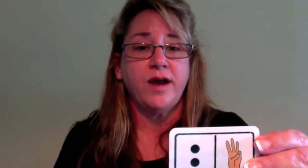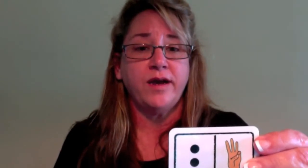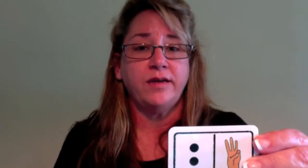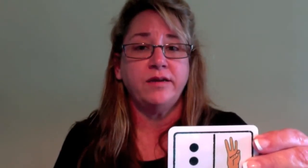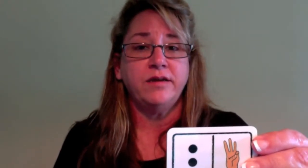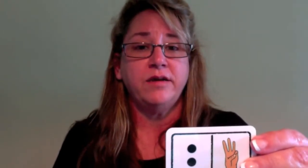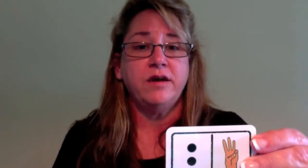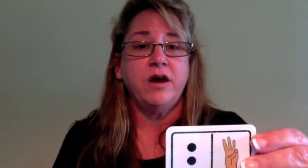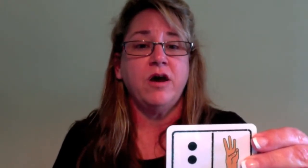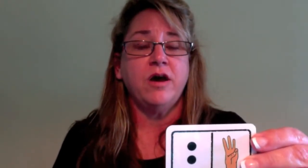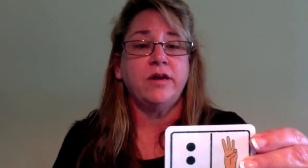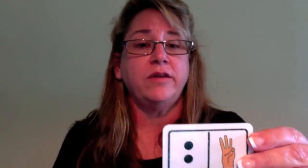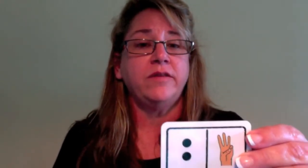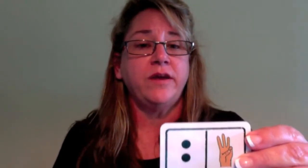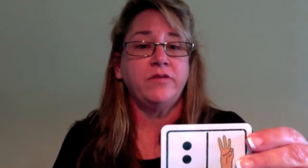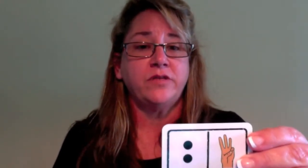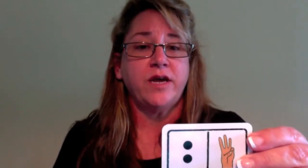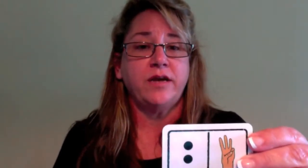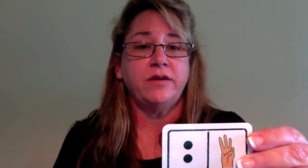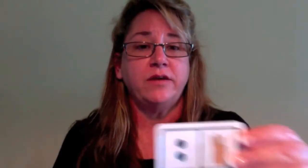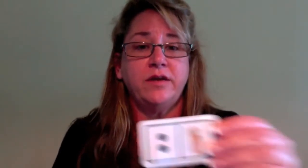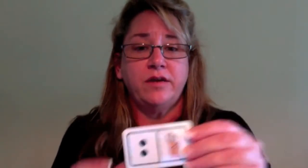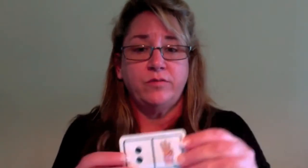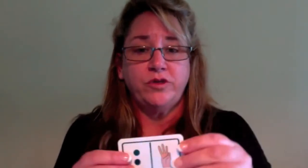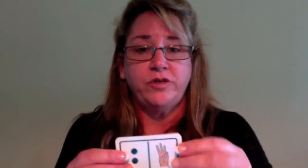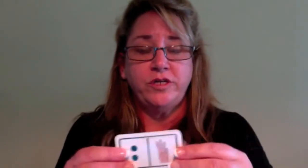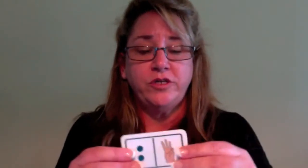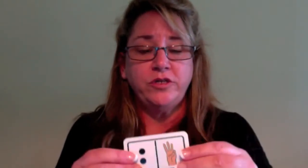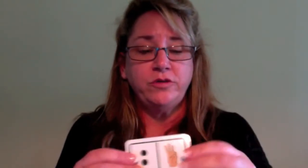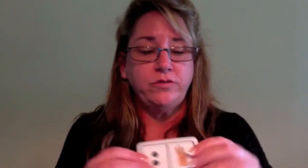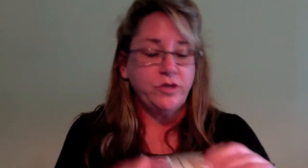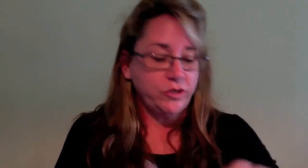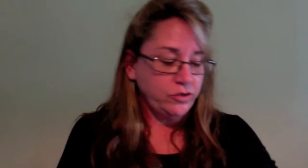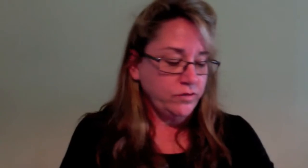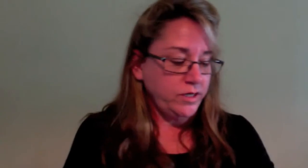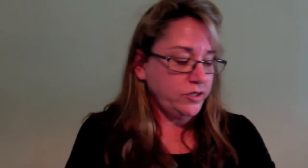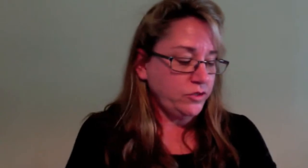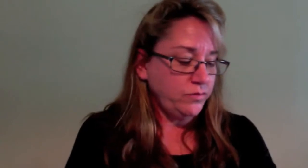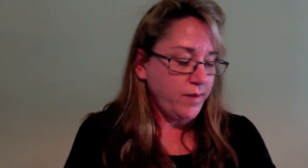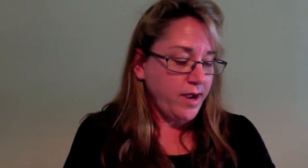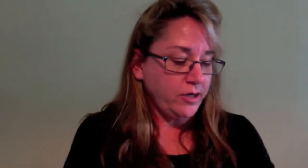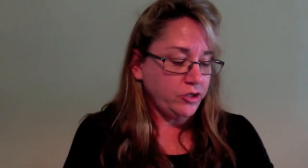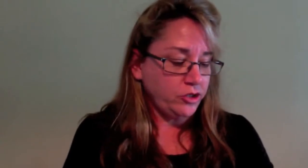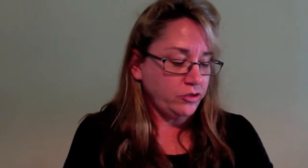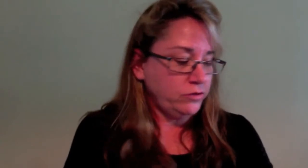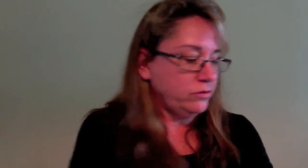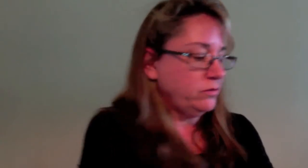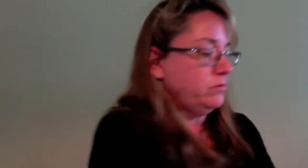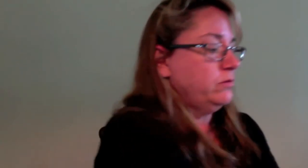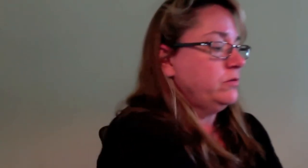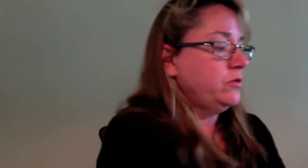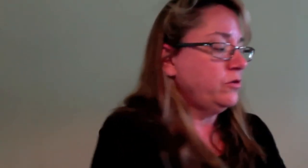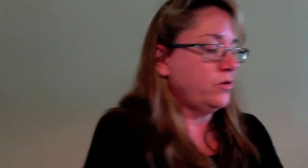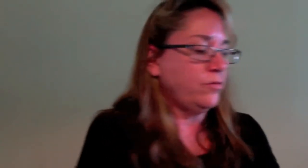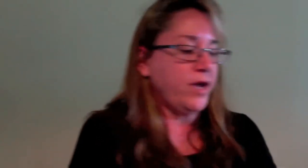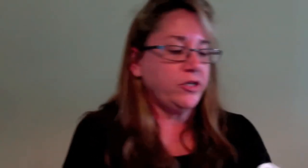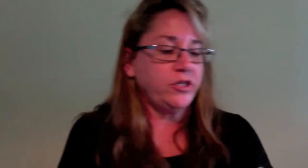9 on the other side. What you need to do is you need to match. You can match